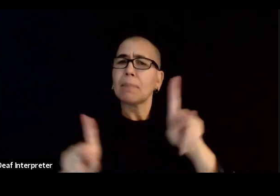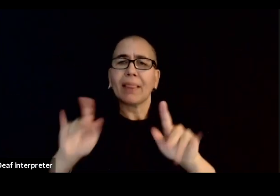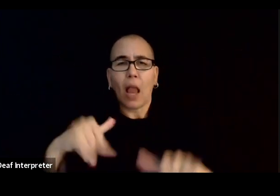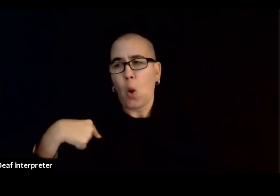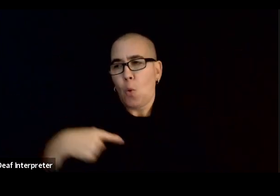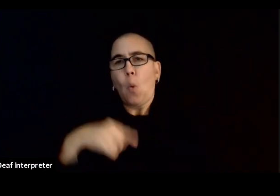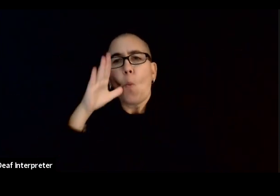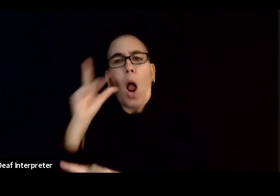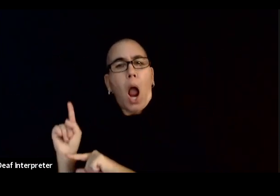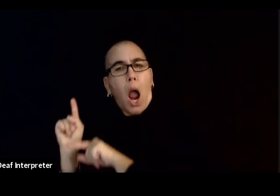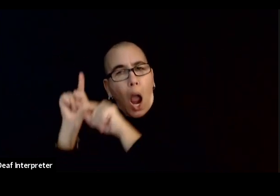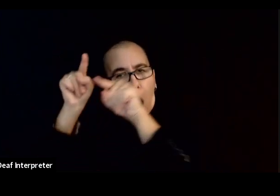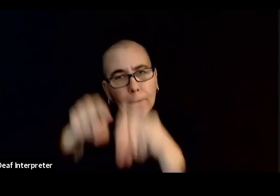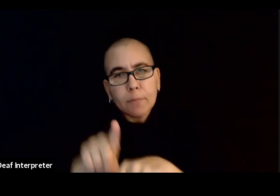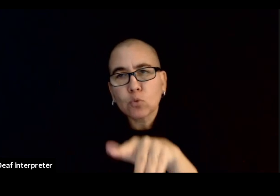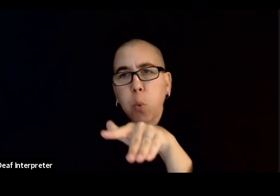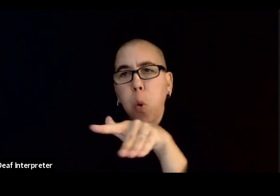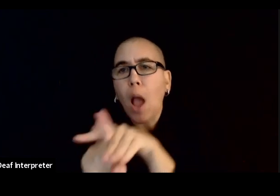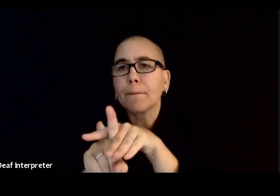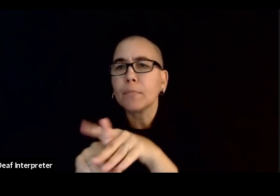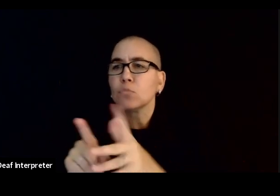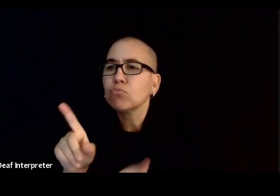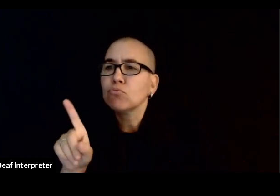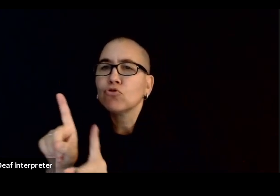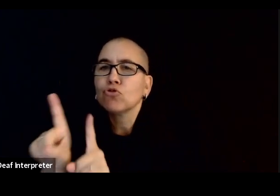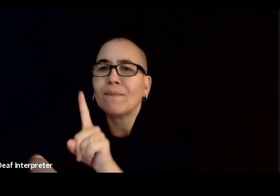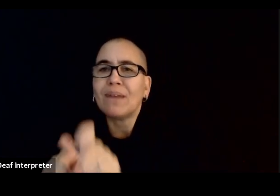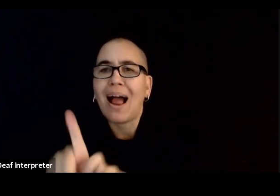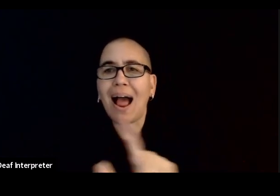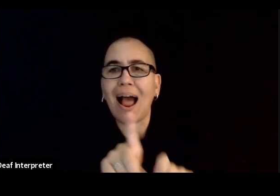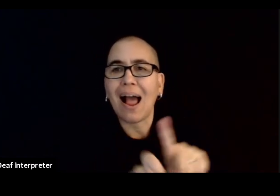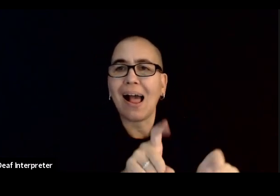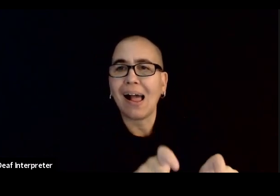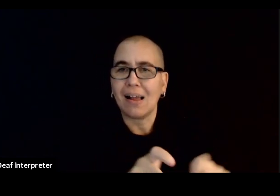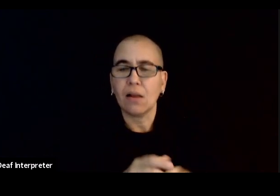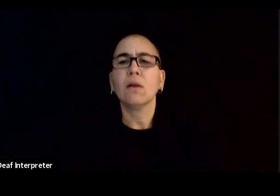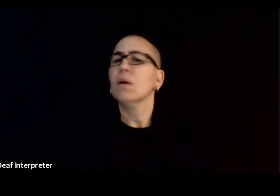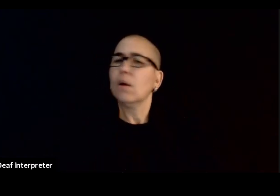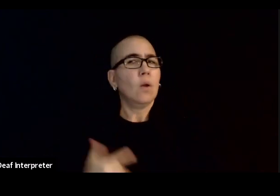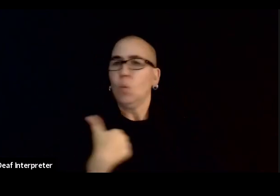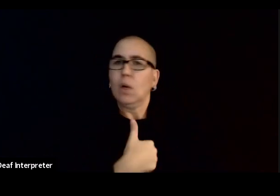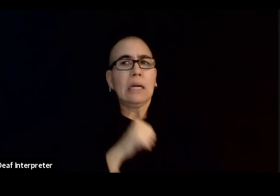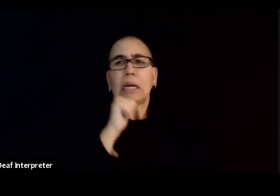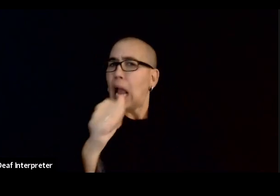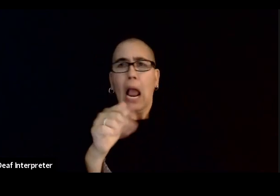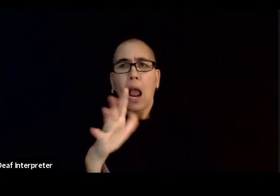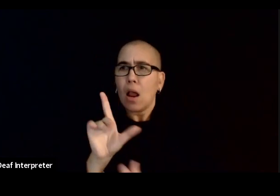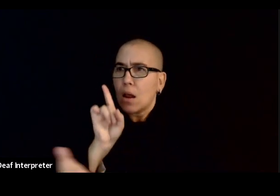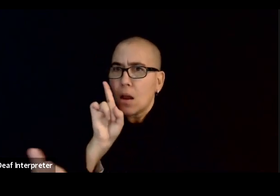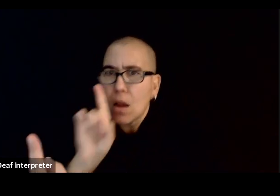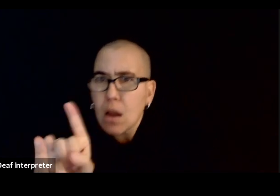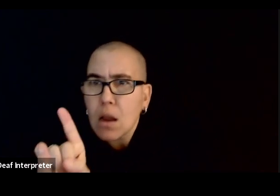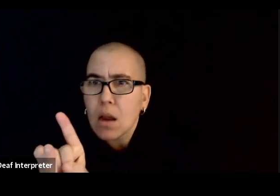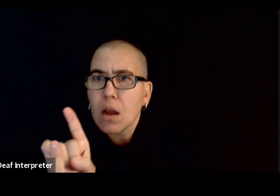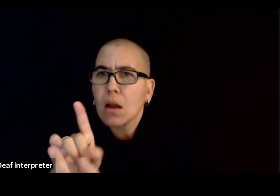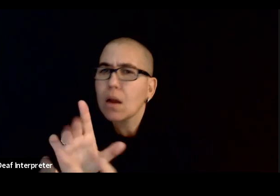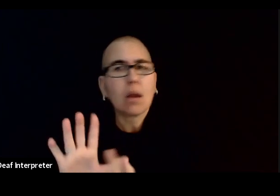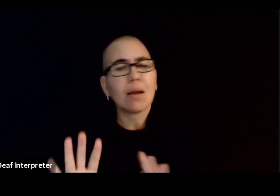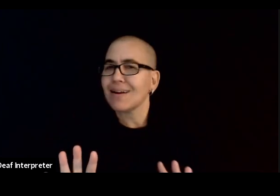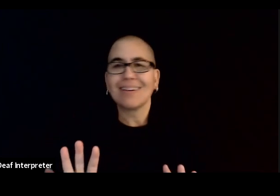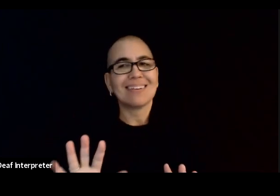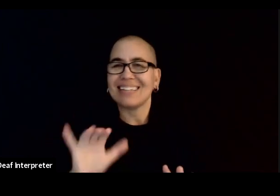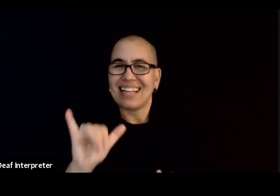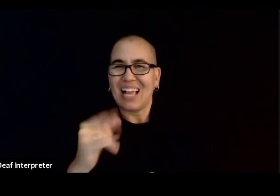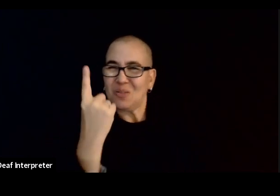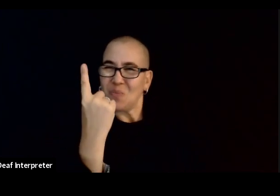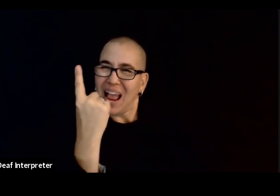not talk to specific communities in a Casper study. That's part of the research methodology.